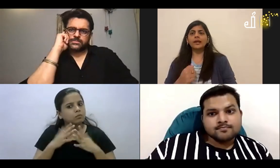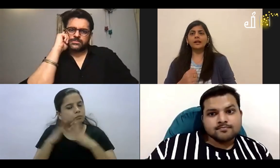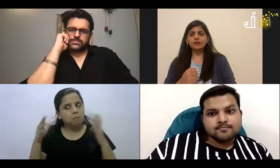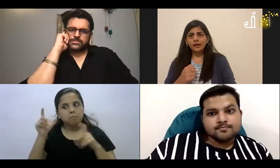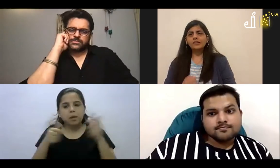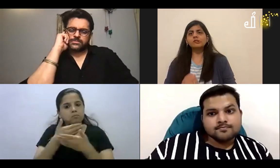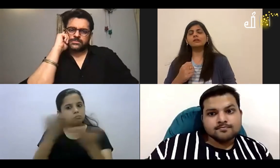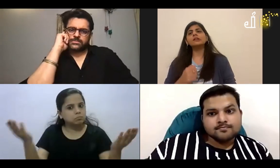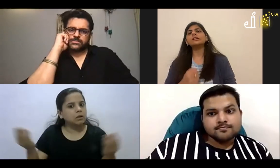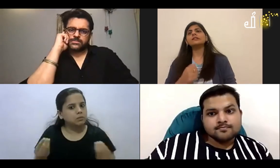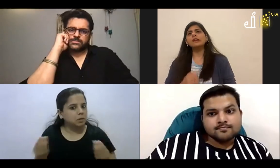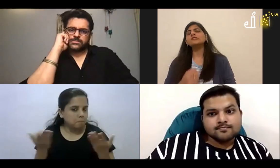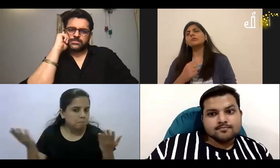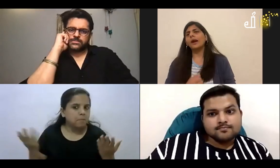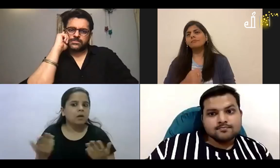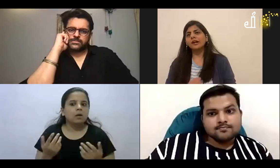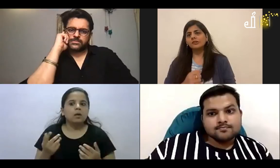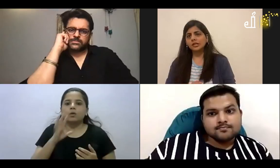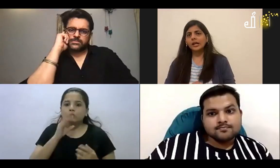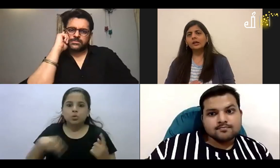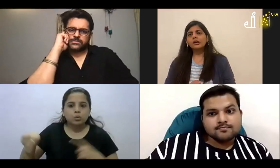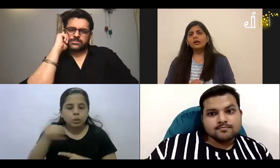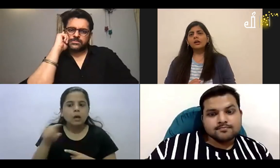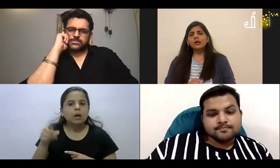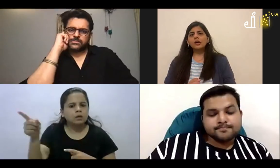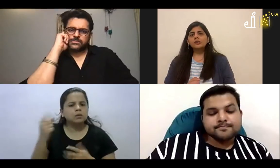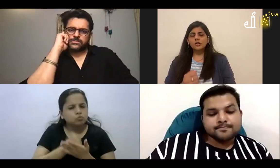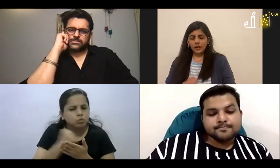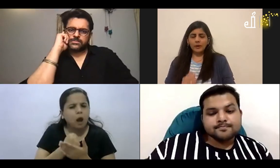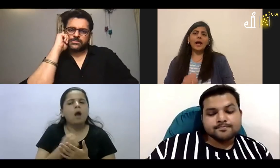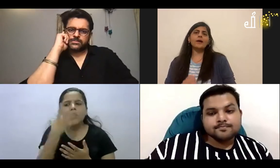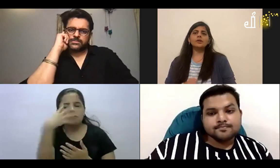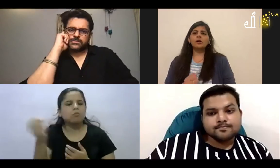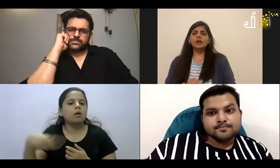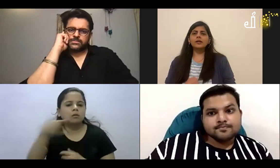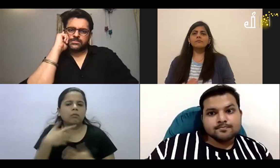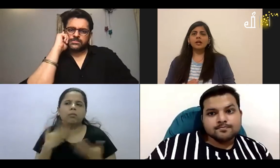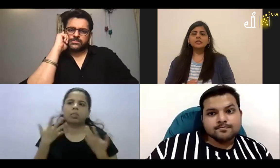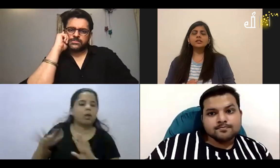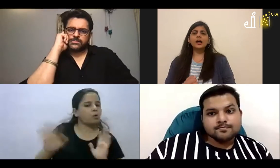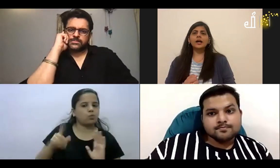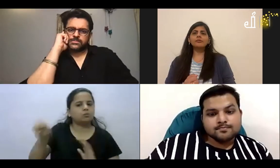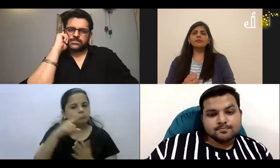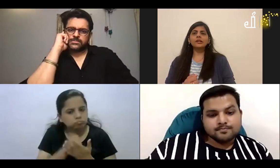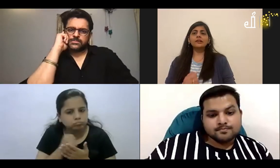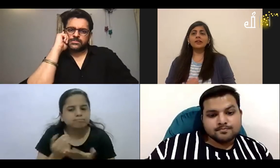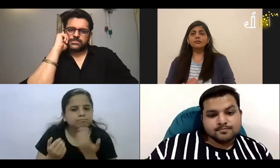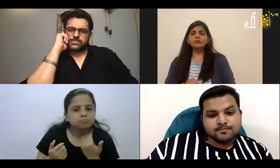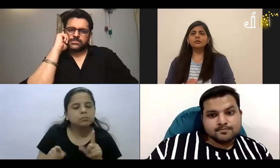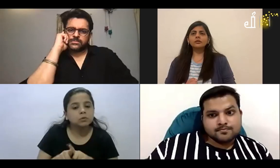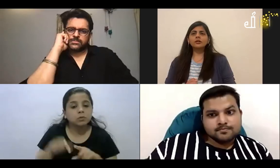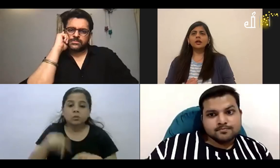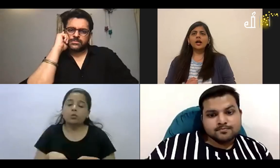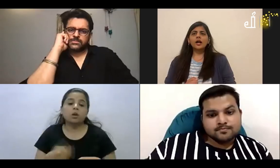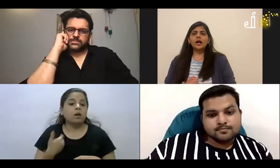who can actually really relate to what I'm trying to say. Today, when I am with Cochlear implants, I feel